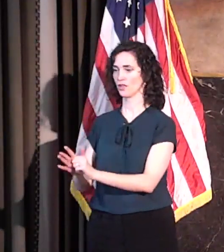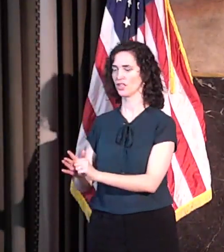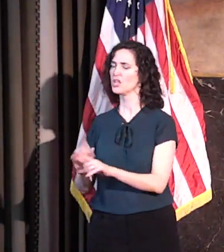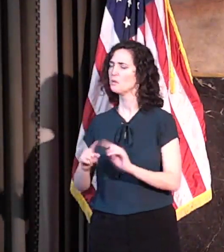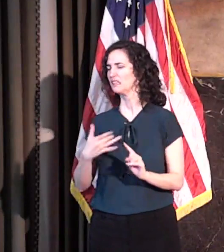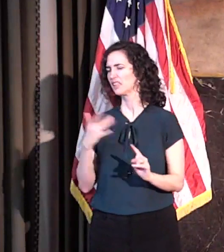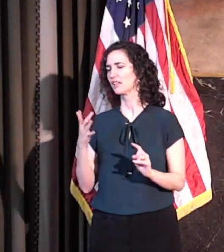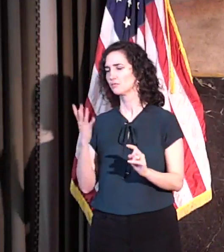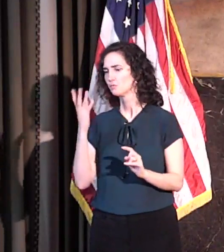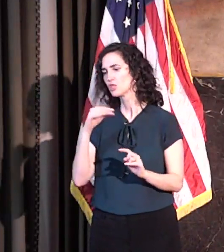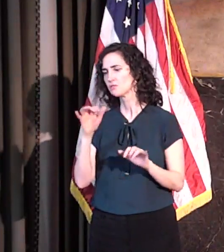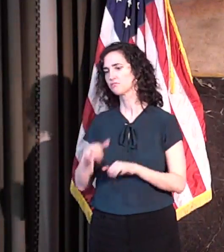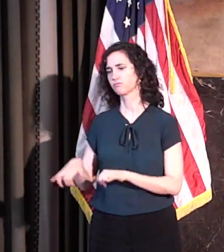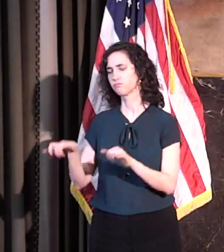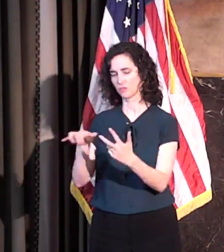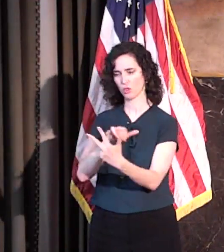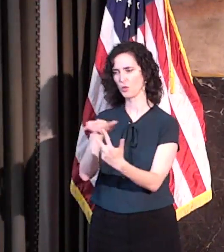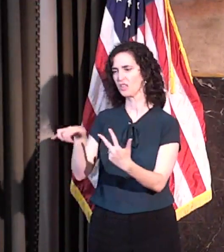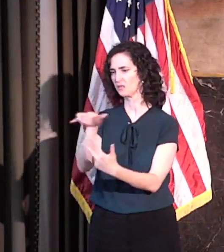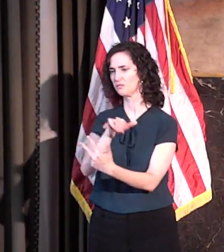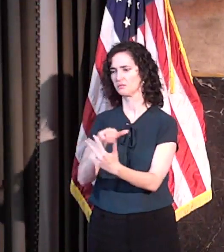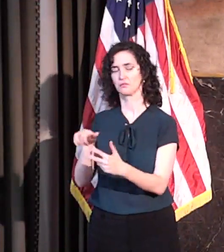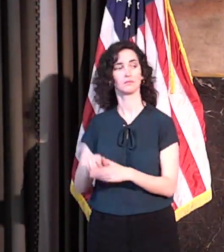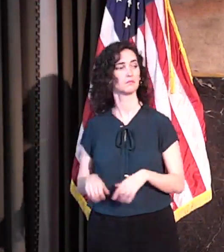Yeah. Yep.